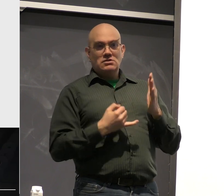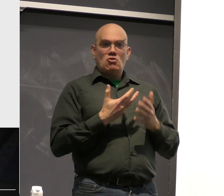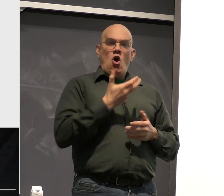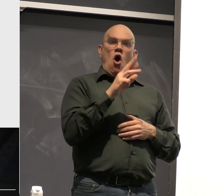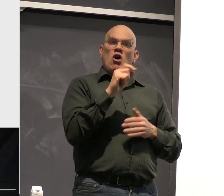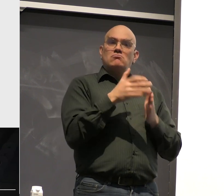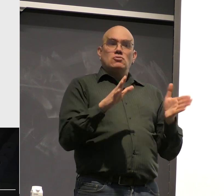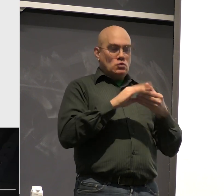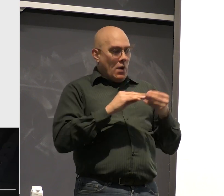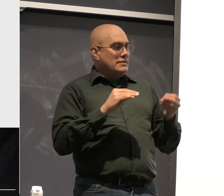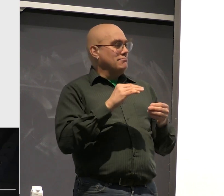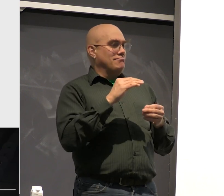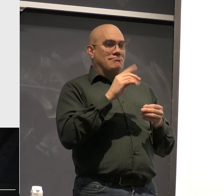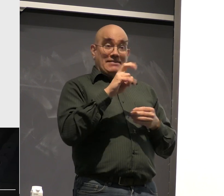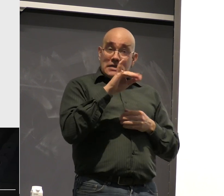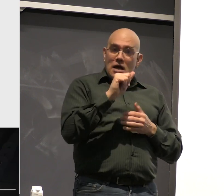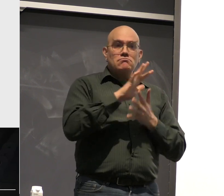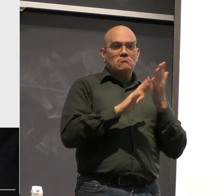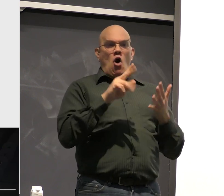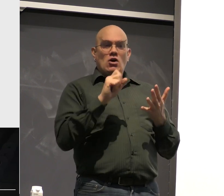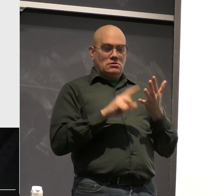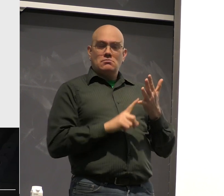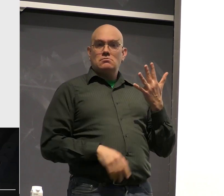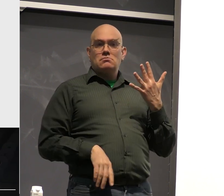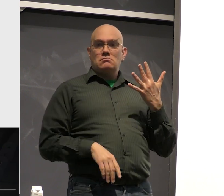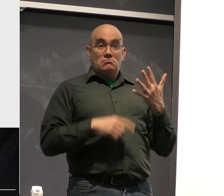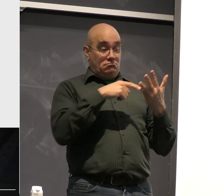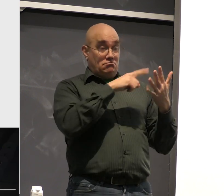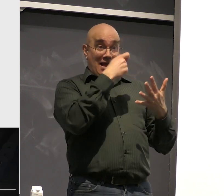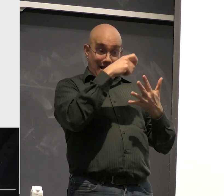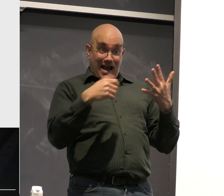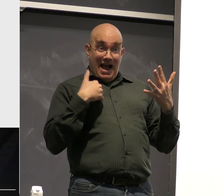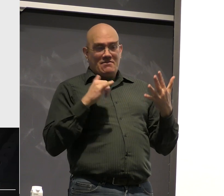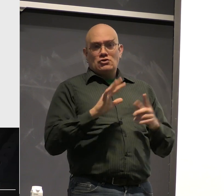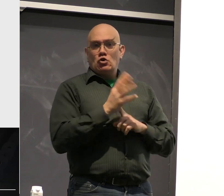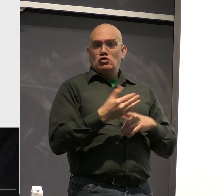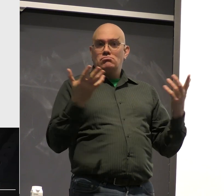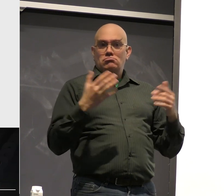our arts. Storytelling, the via movement. If you check all